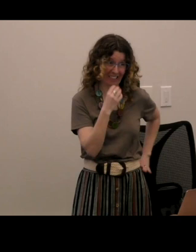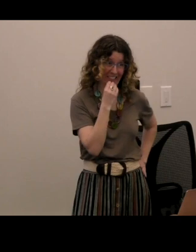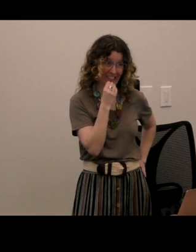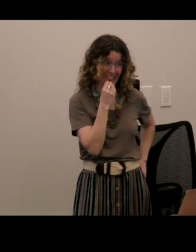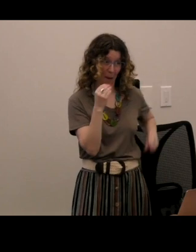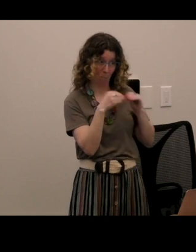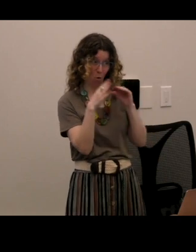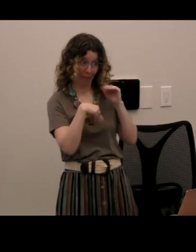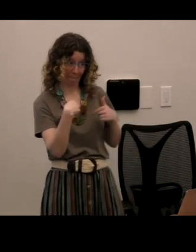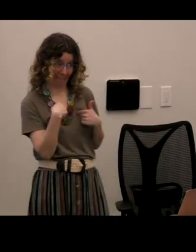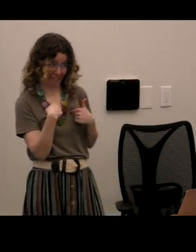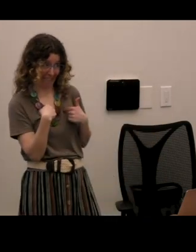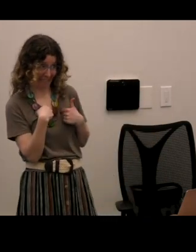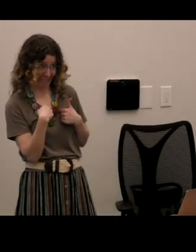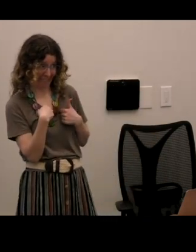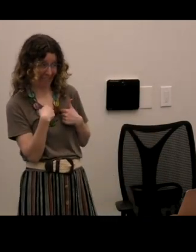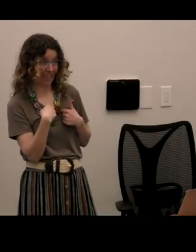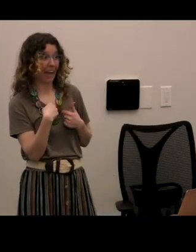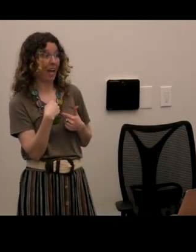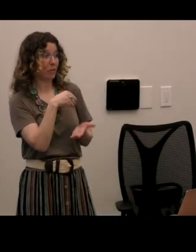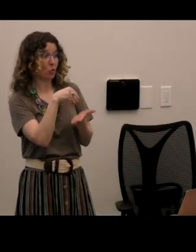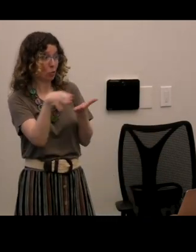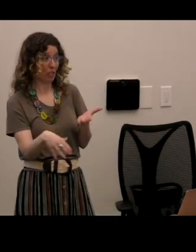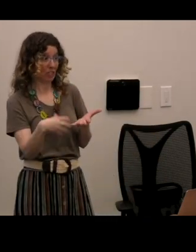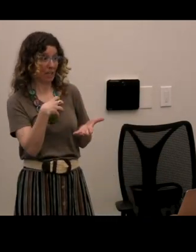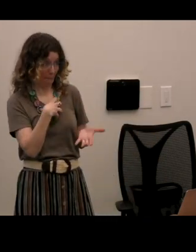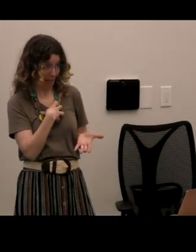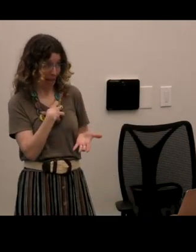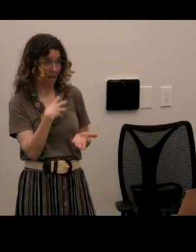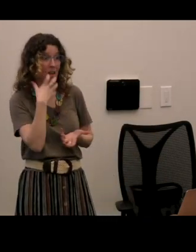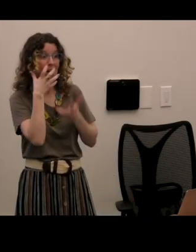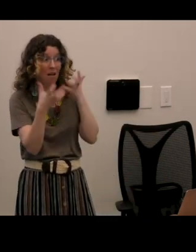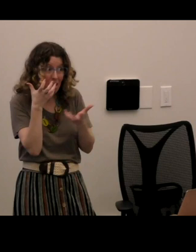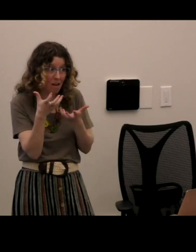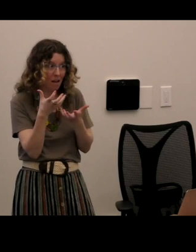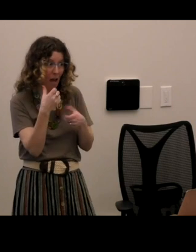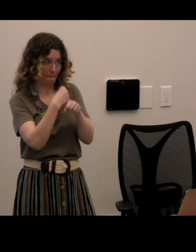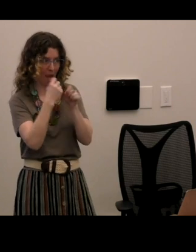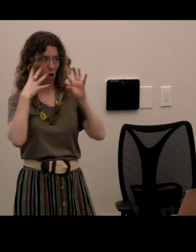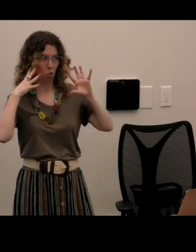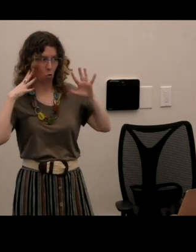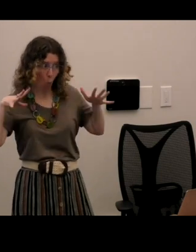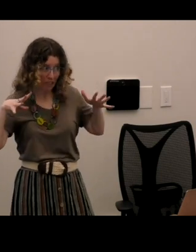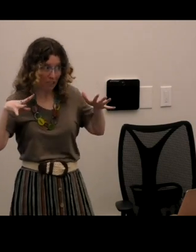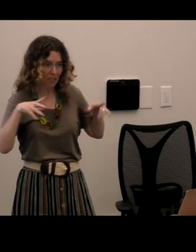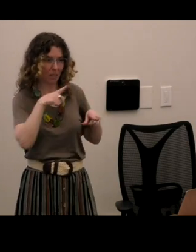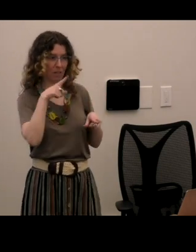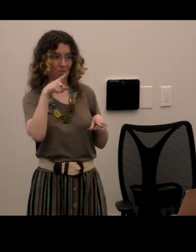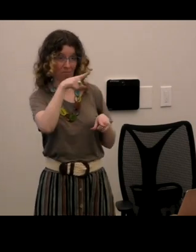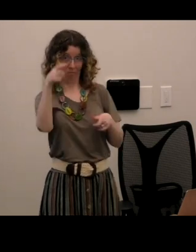And you know who has a lot of power? The students. More than me. When a student complains or makes